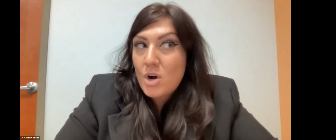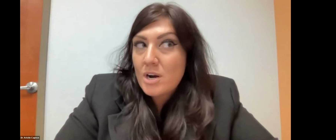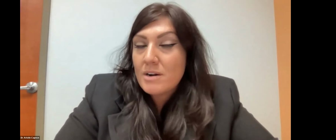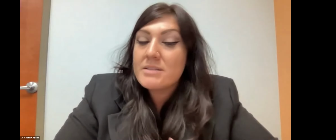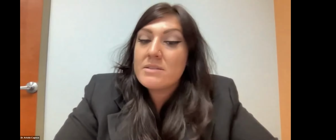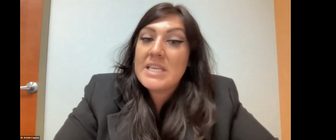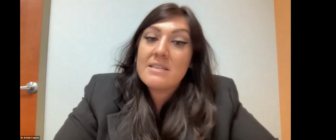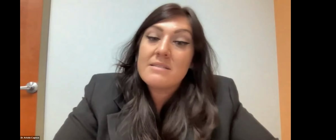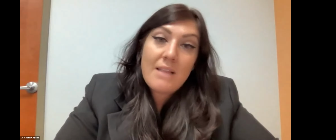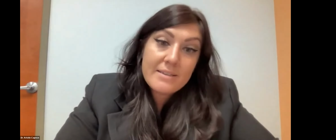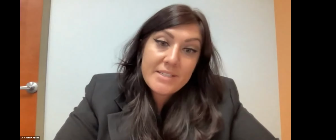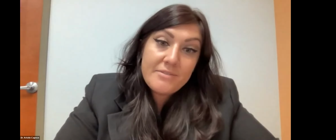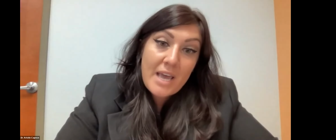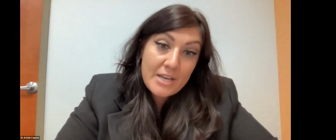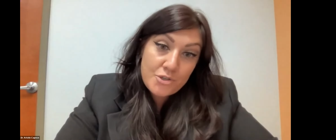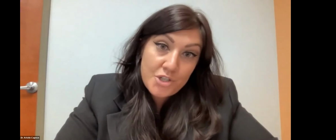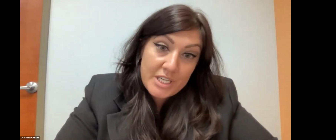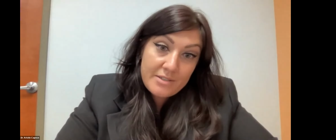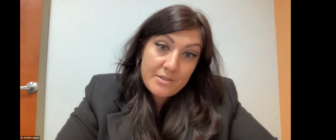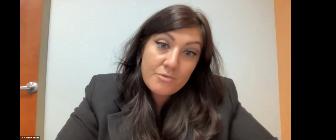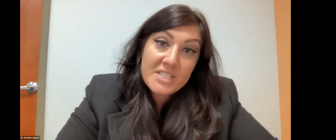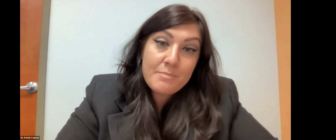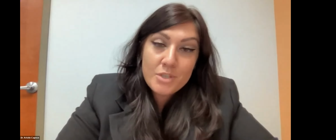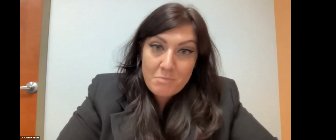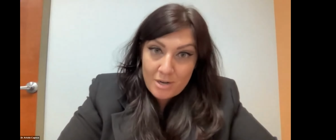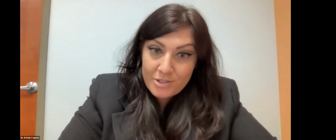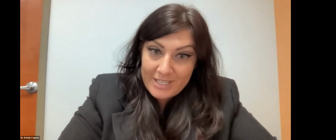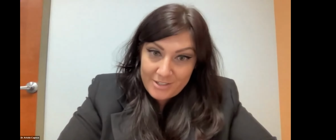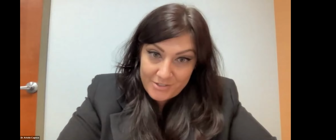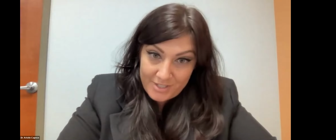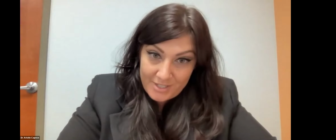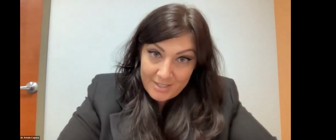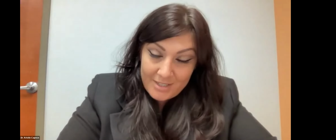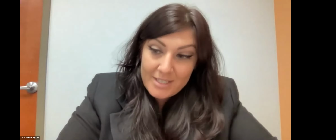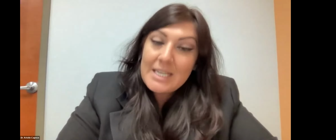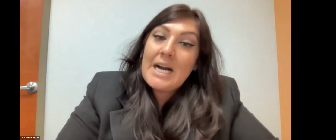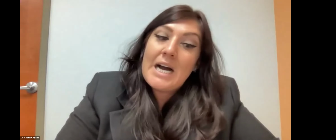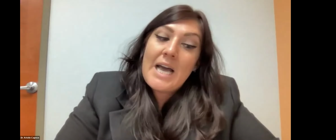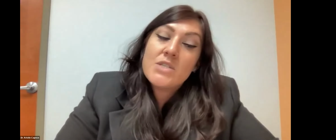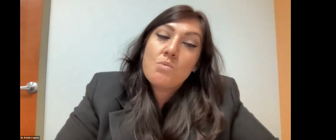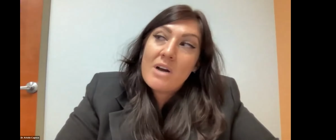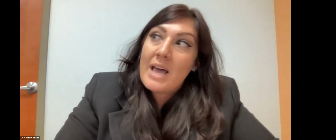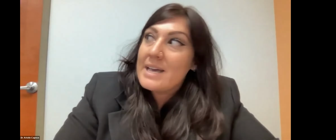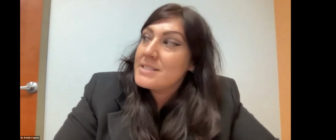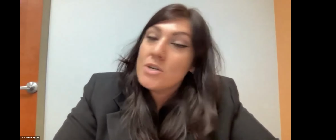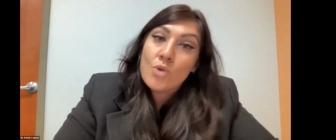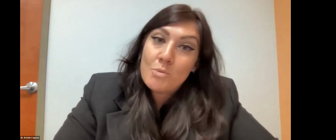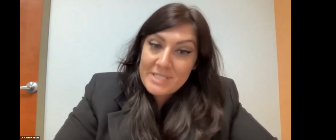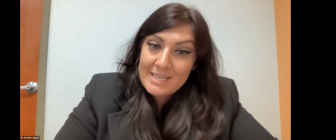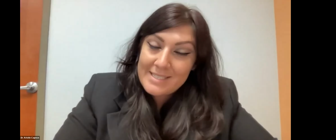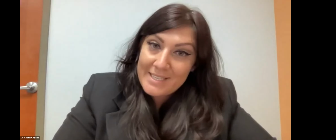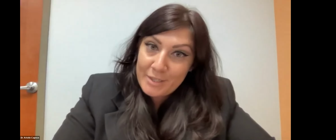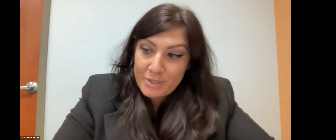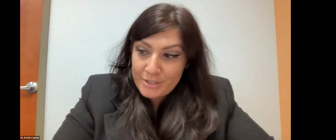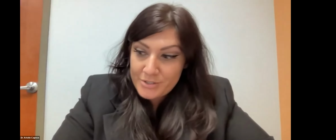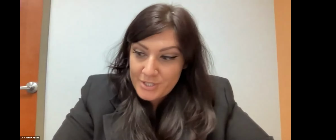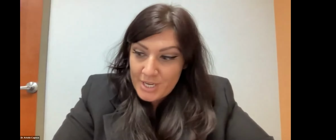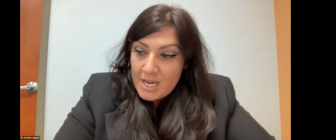about are the selective estrogen receptor modulators, as well as